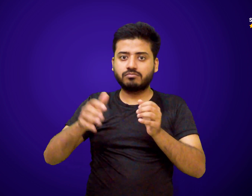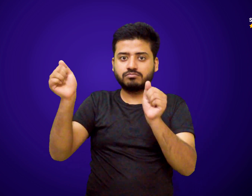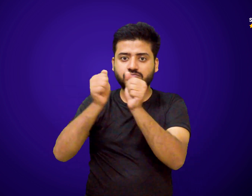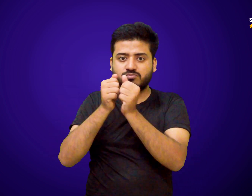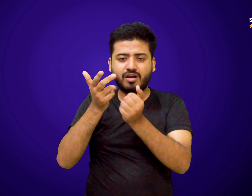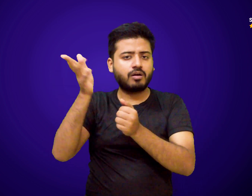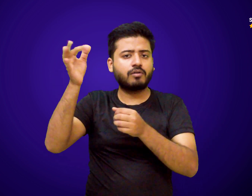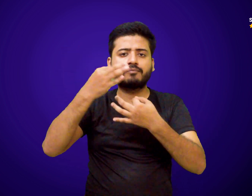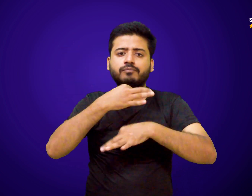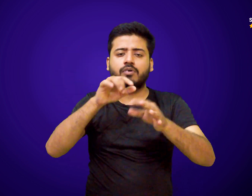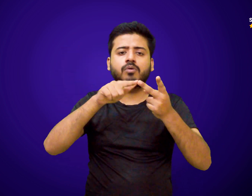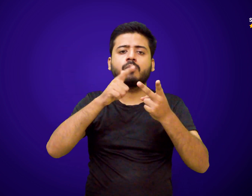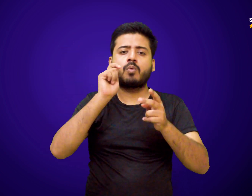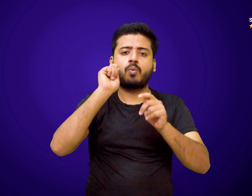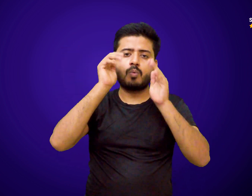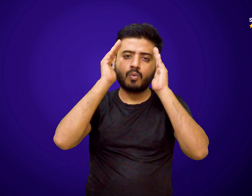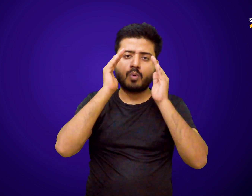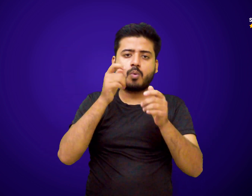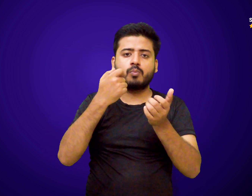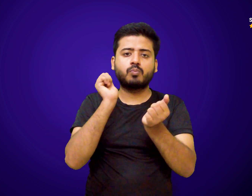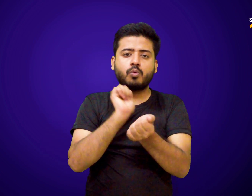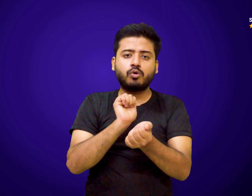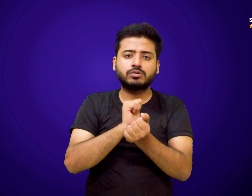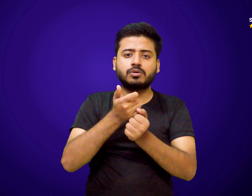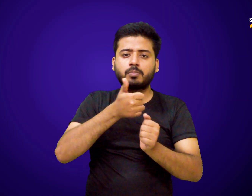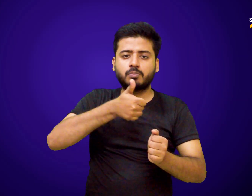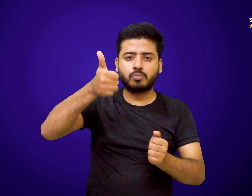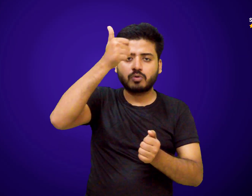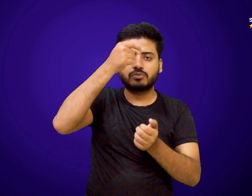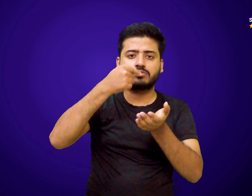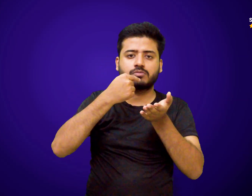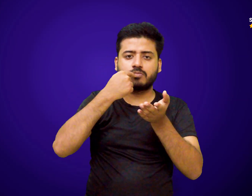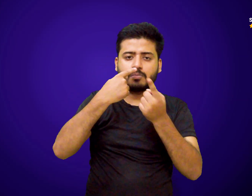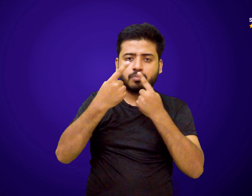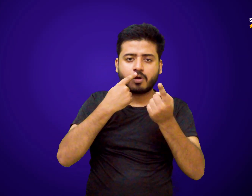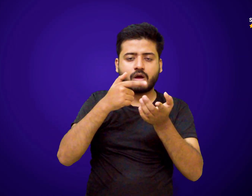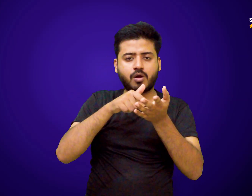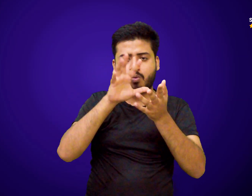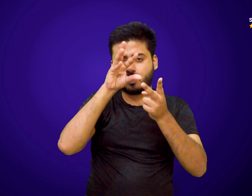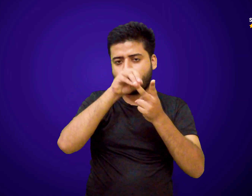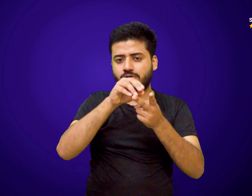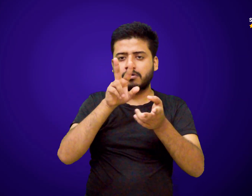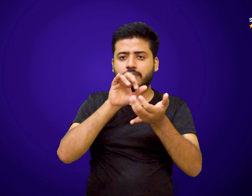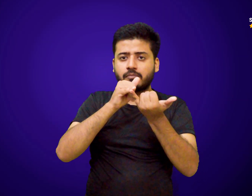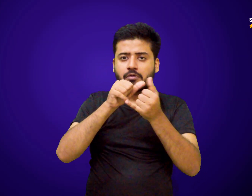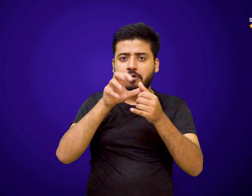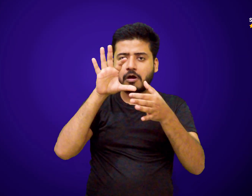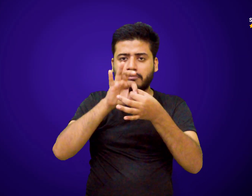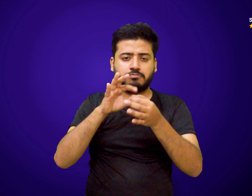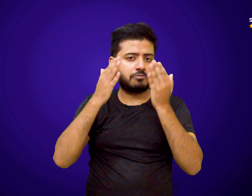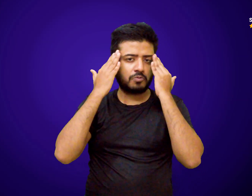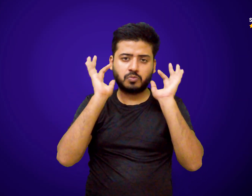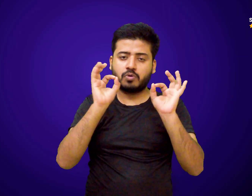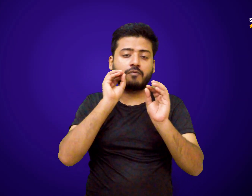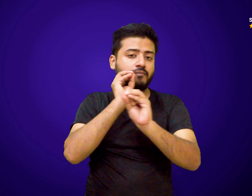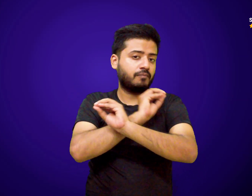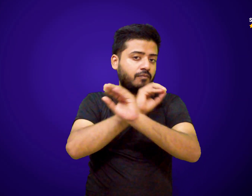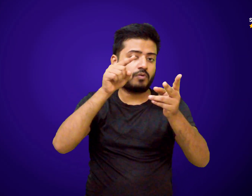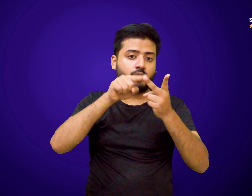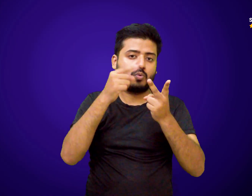special privileges and immunities. Who is eligible for a Maroon diplomatic passport? Eligibility is limited to